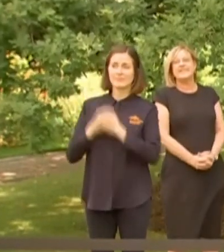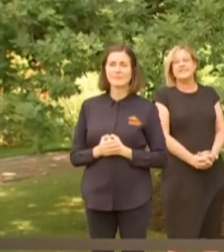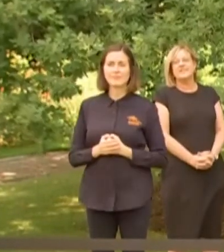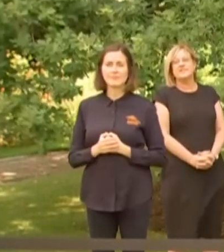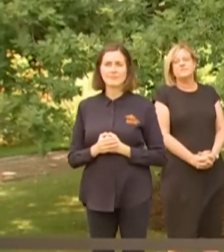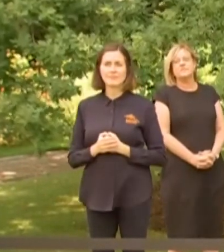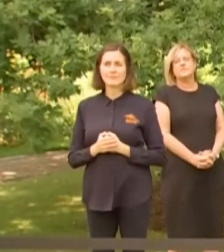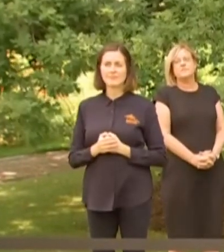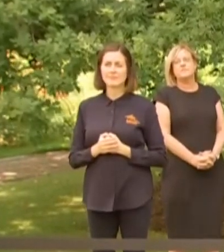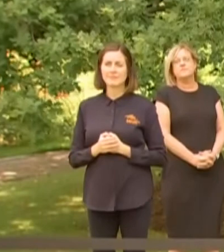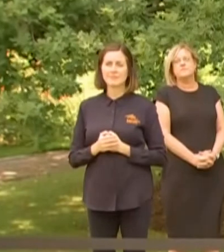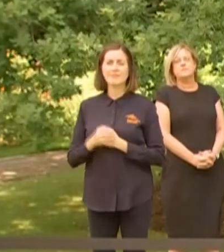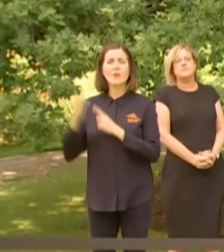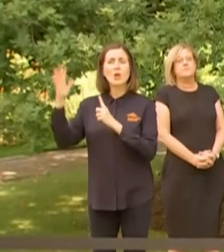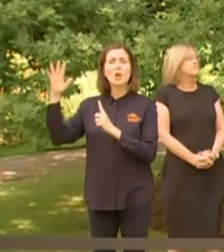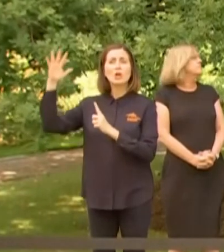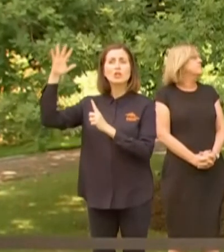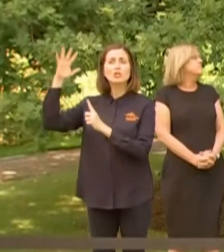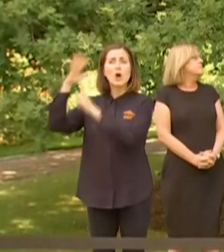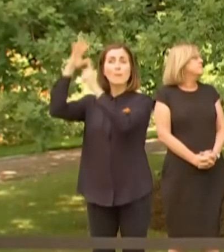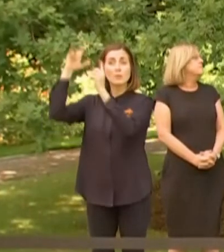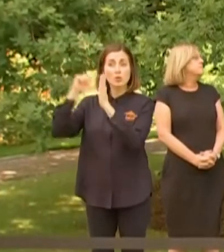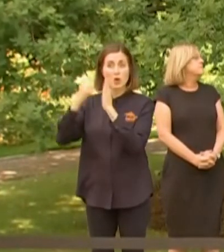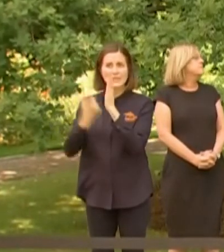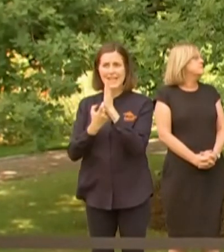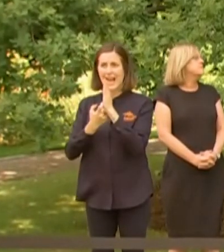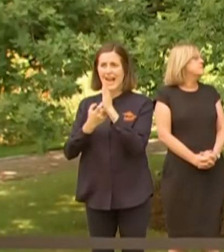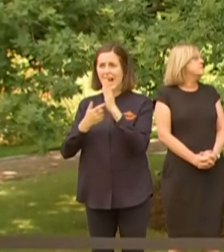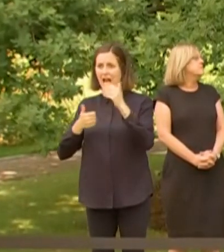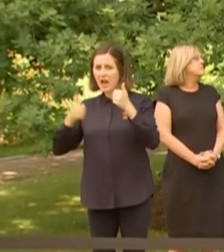go somewhere else on the department's org chart?